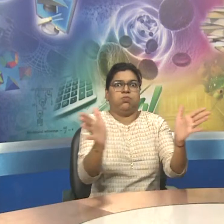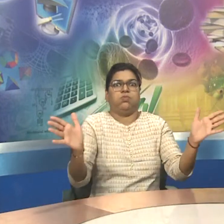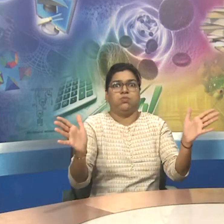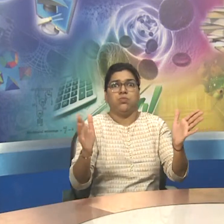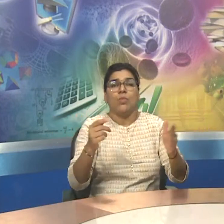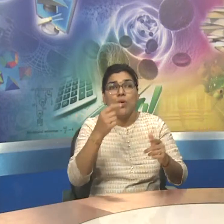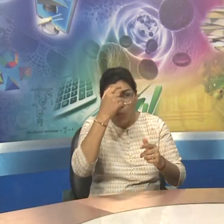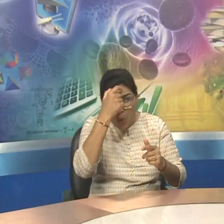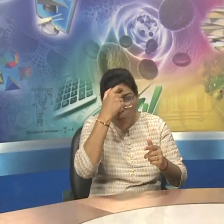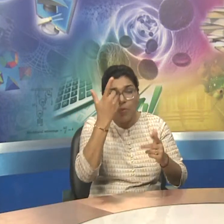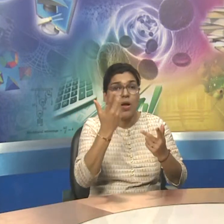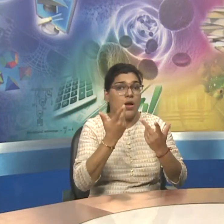elections,